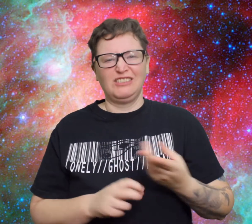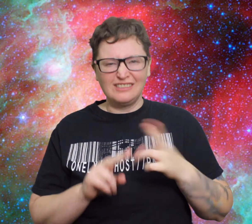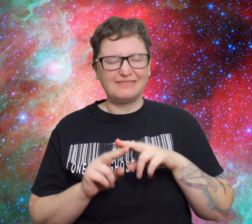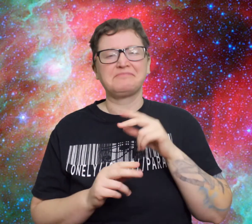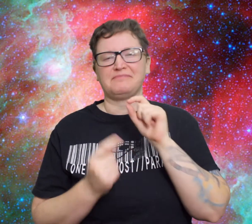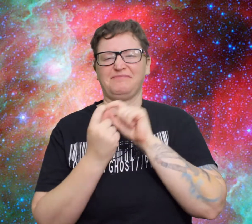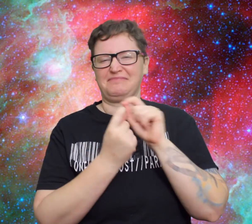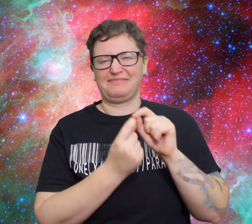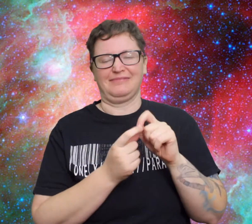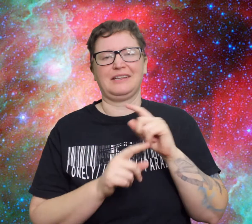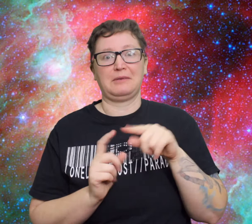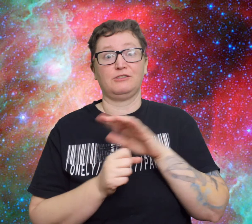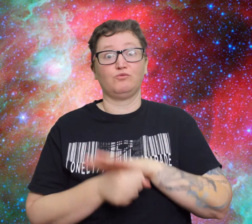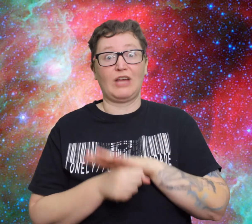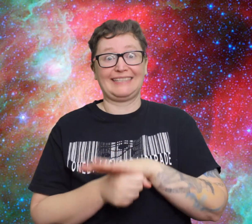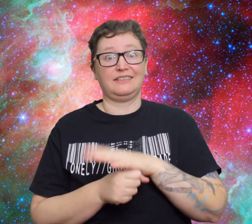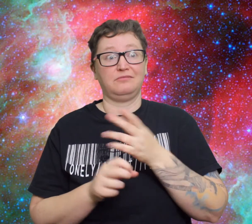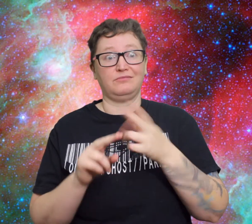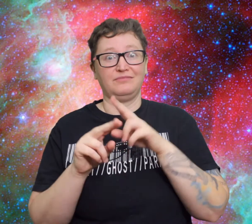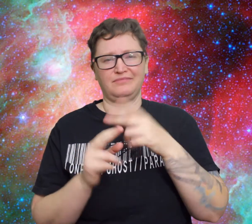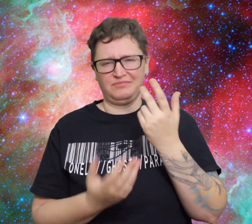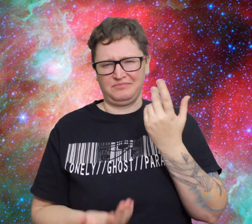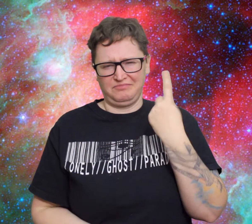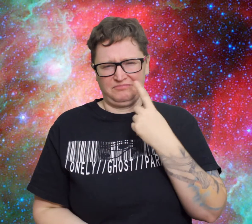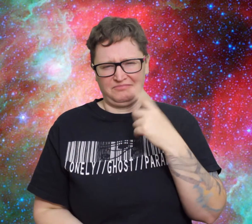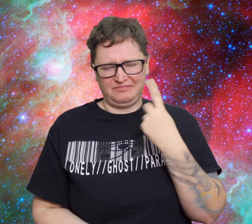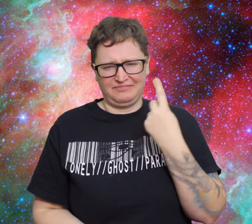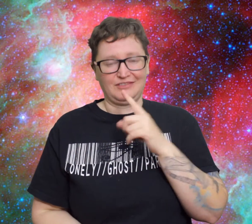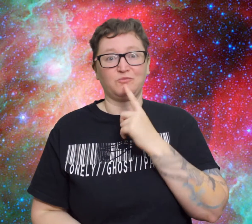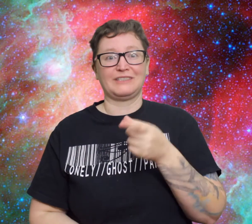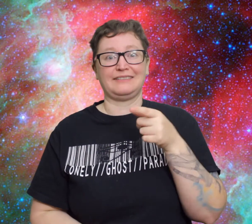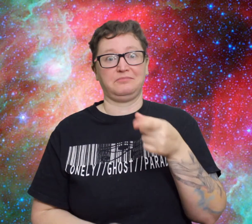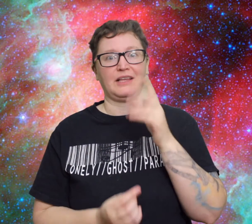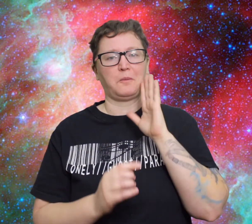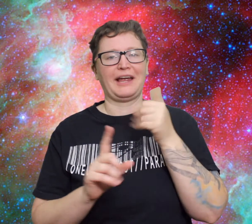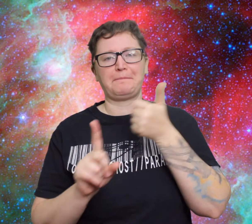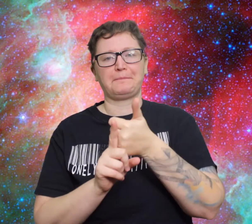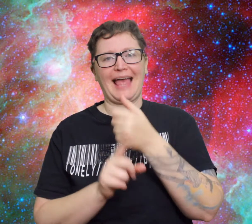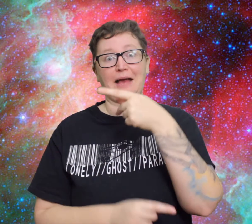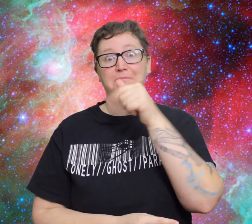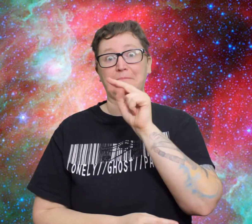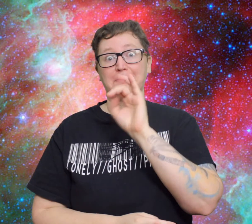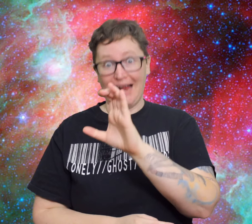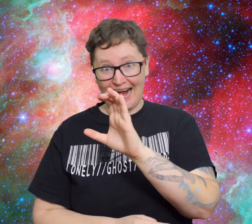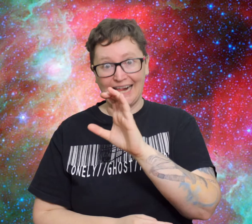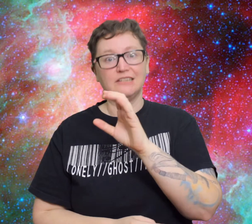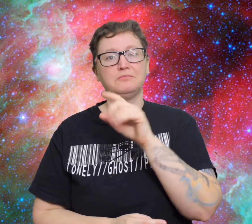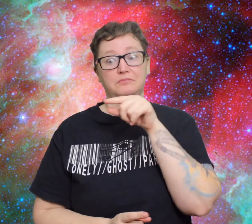sleep, that's going to cause you to gain more stress. So there's a lot of different scenarios where you're going to get stress. And really the main point of that is it's eventually